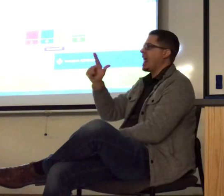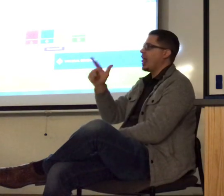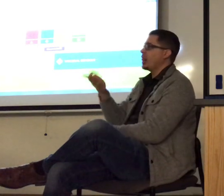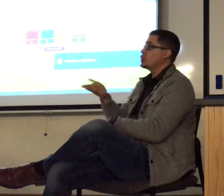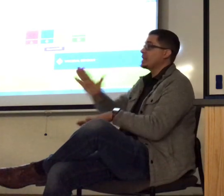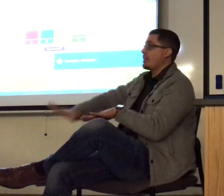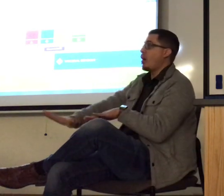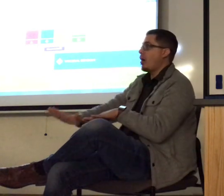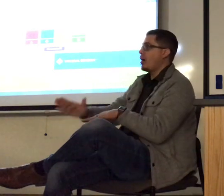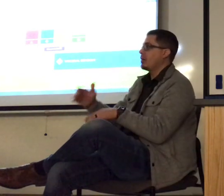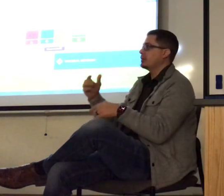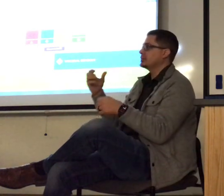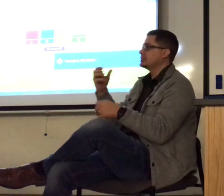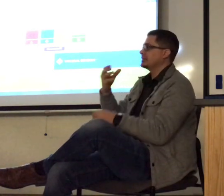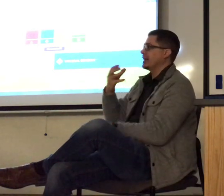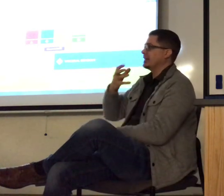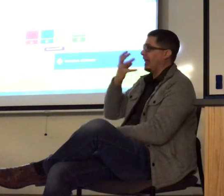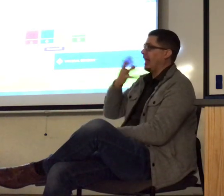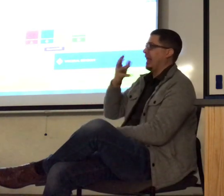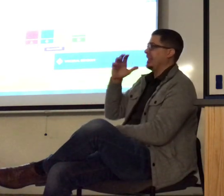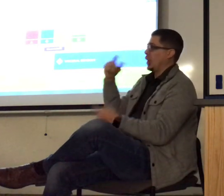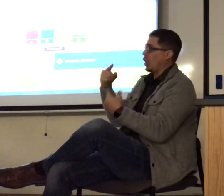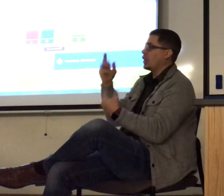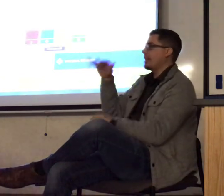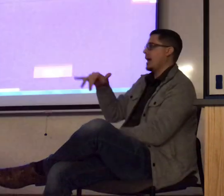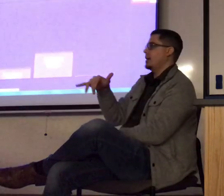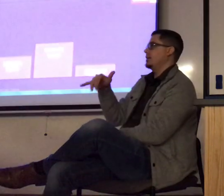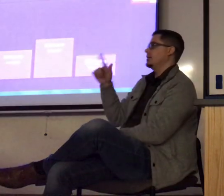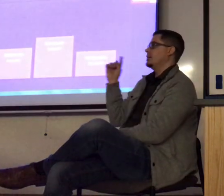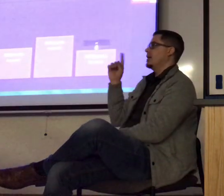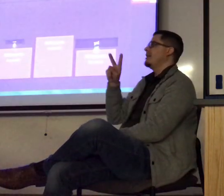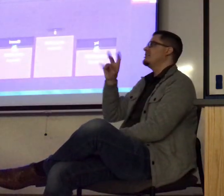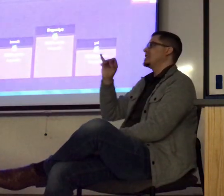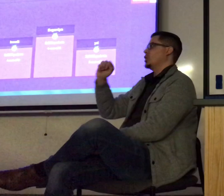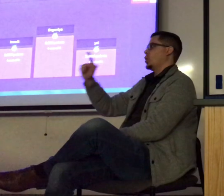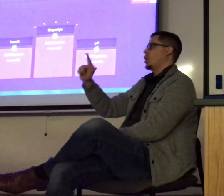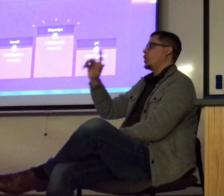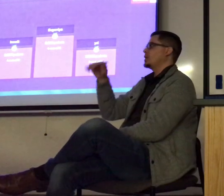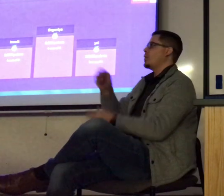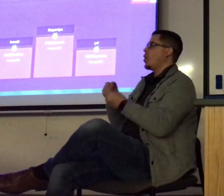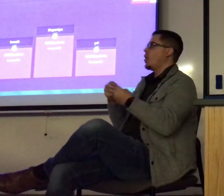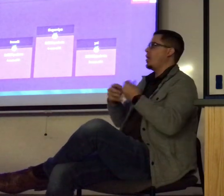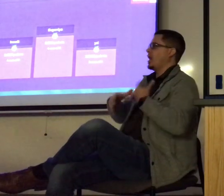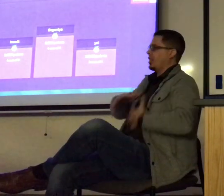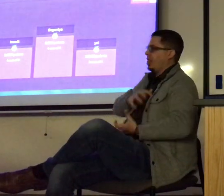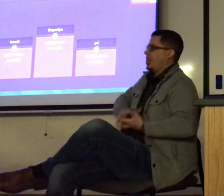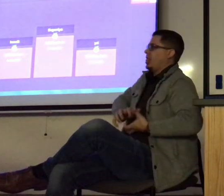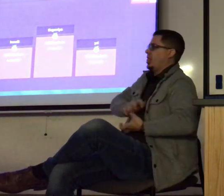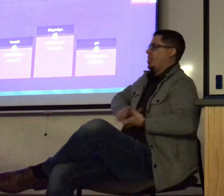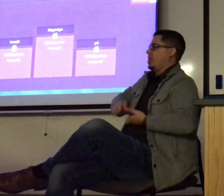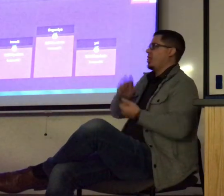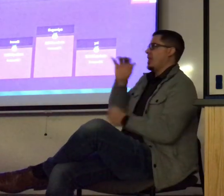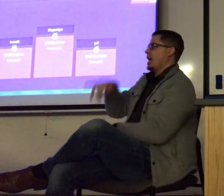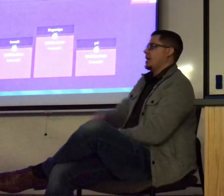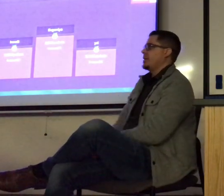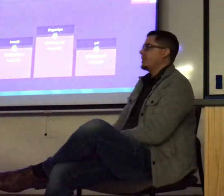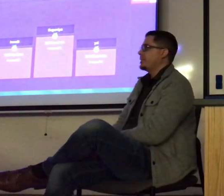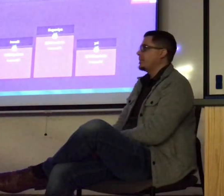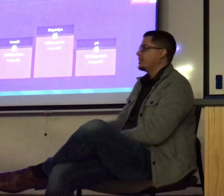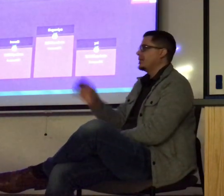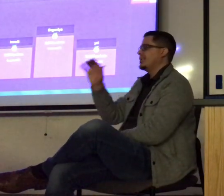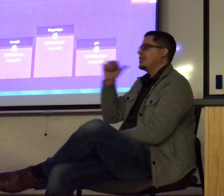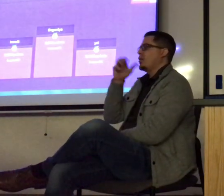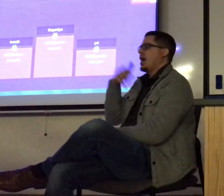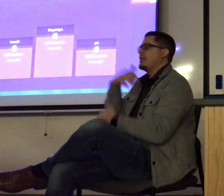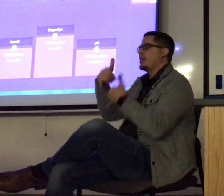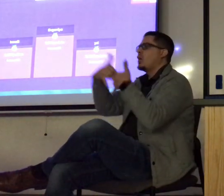somatic sensory. So I'm glad I do that. You know, they keep score. I really don't, but we do have a winner. I didn't bring any prizes. Maybe next